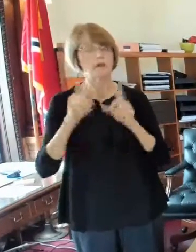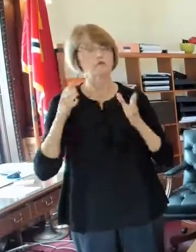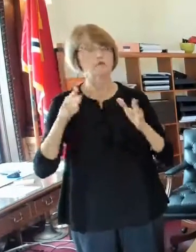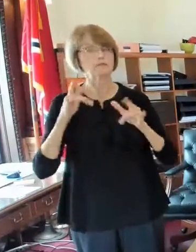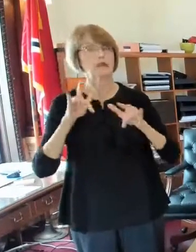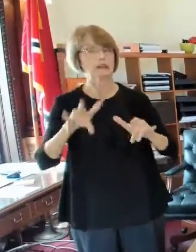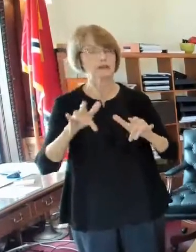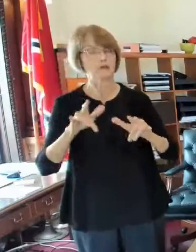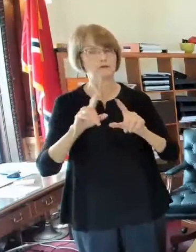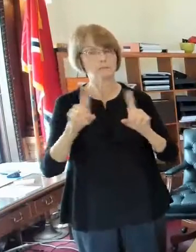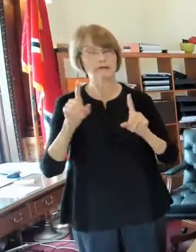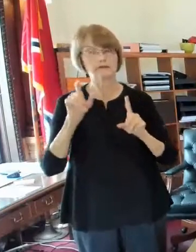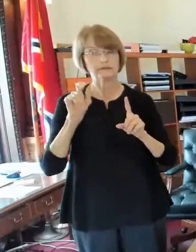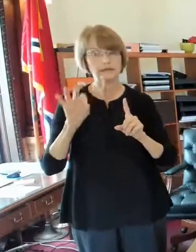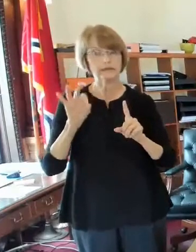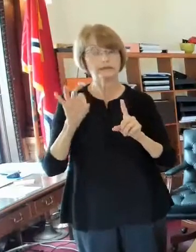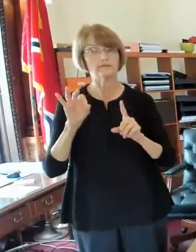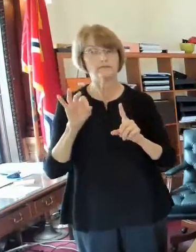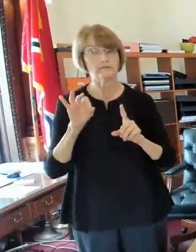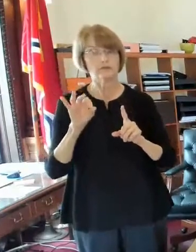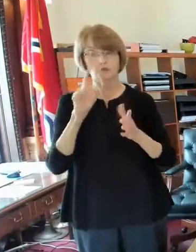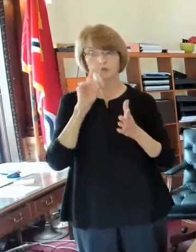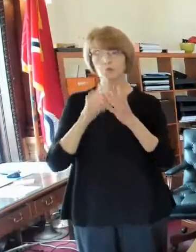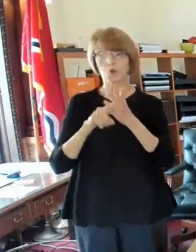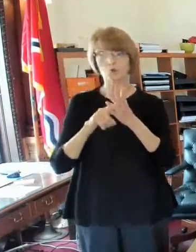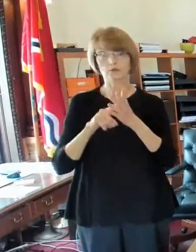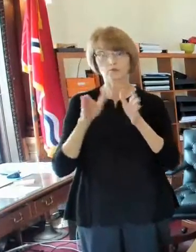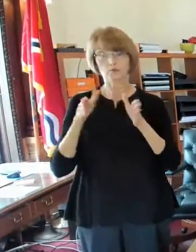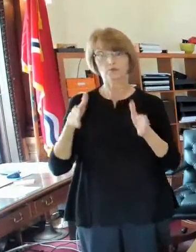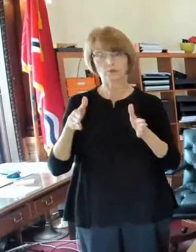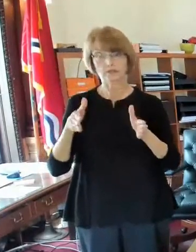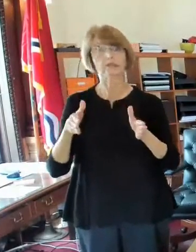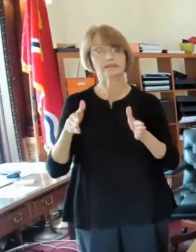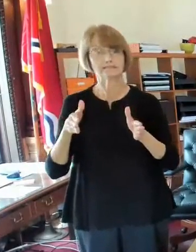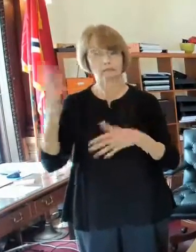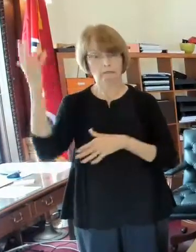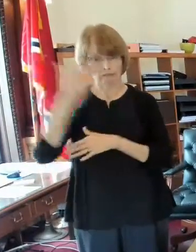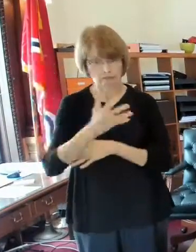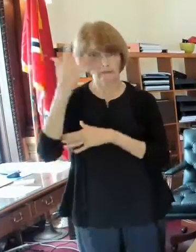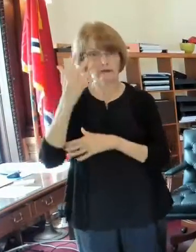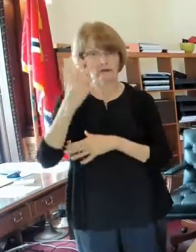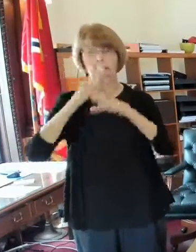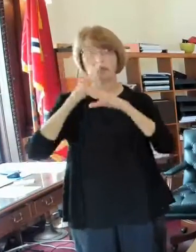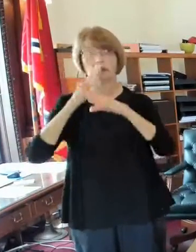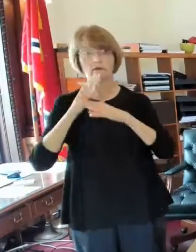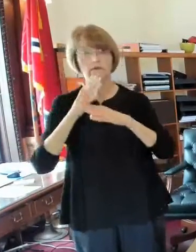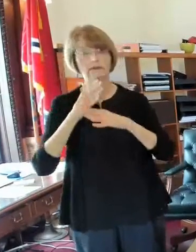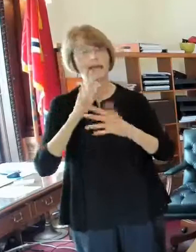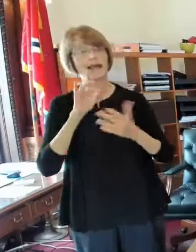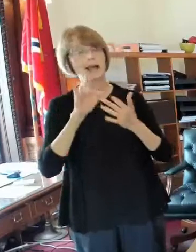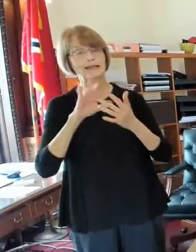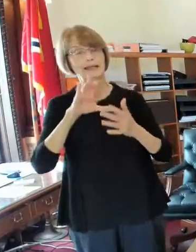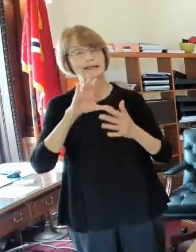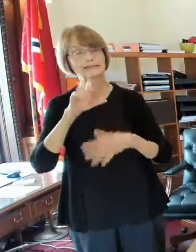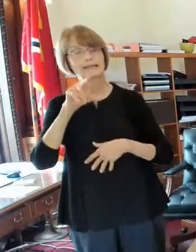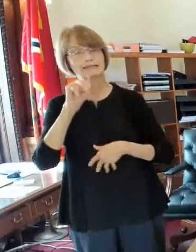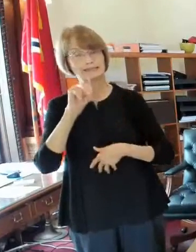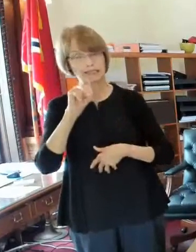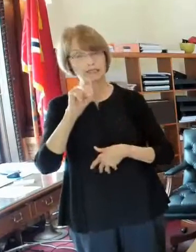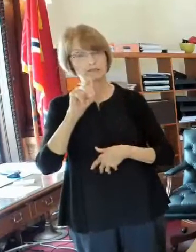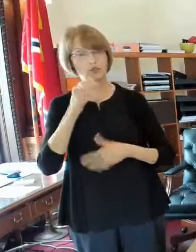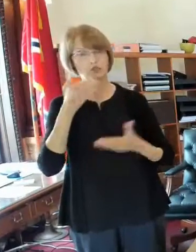so if you do have an issue, please contact Citizen Service Bureau. It is on Twitter. It's